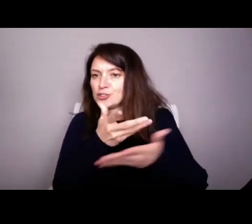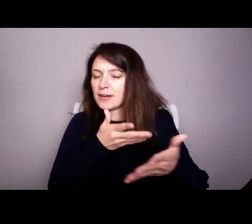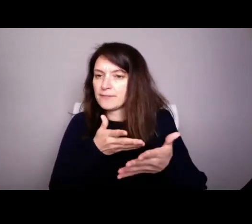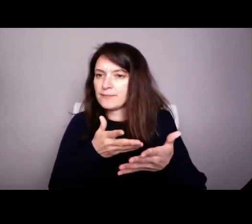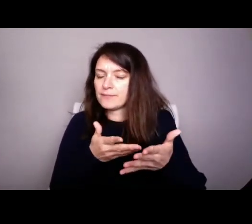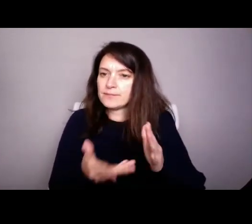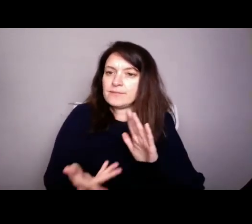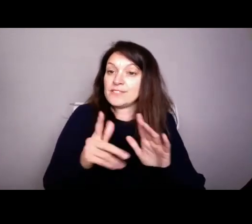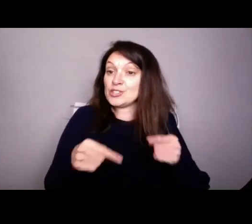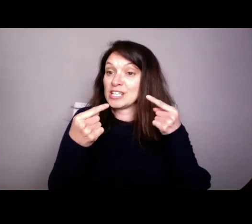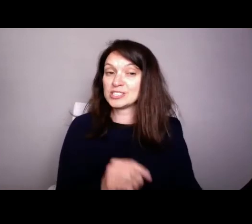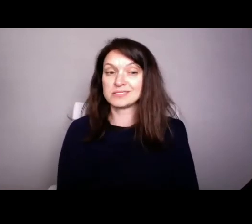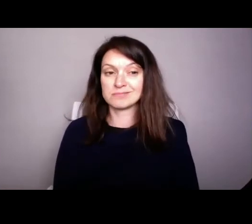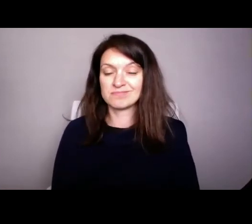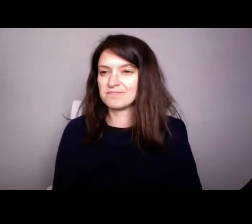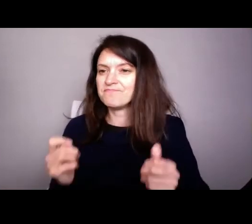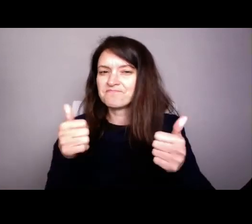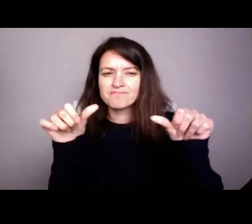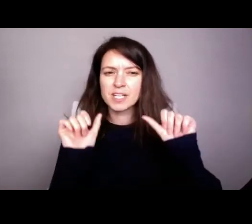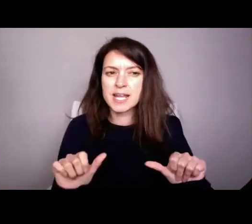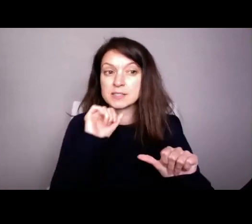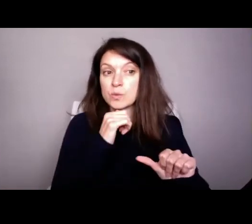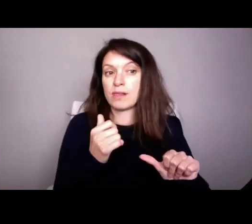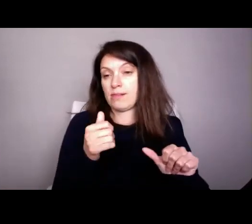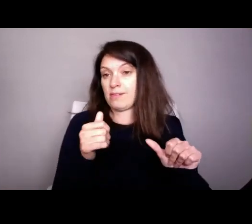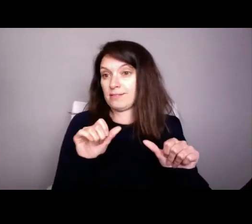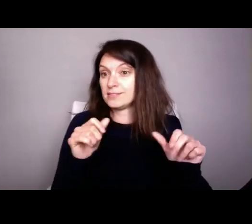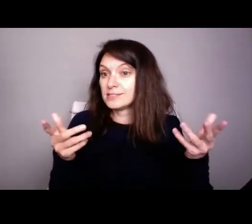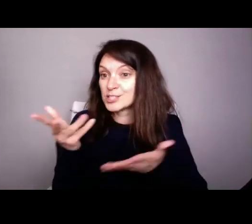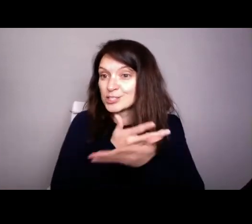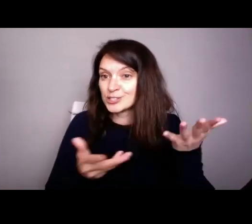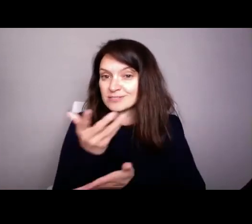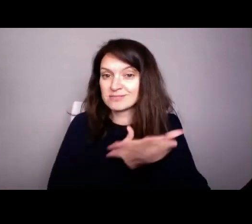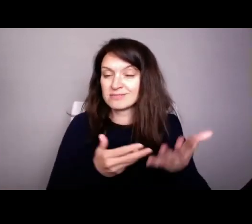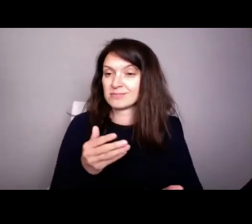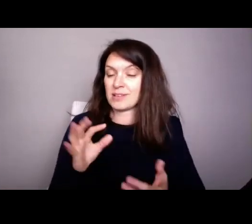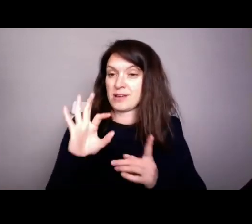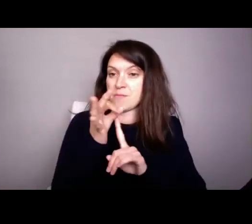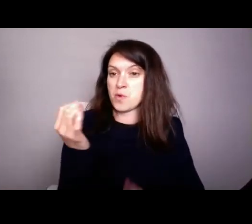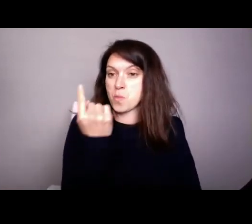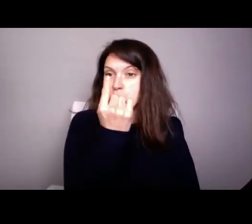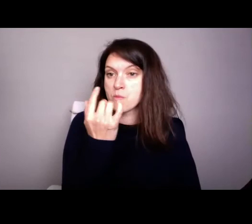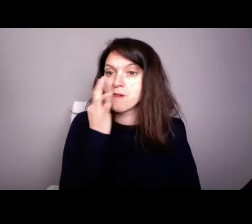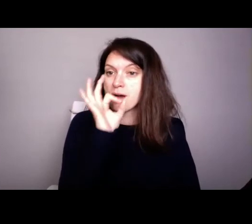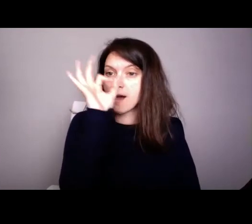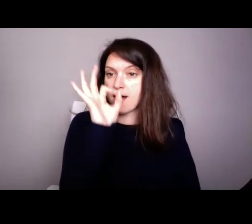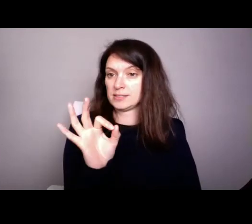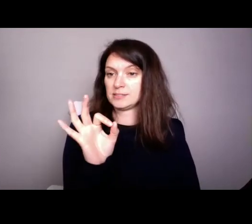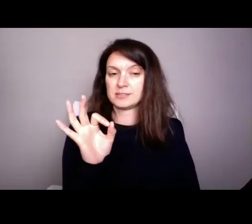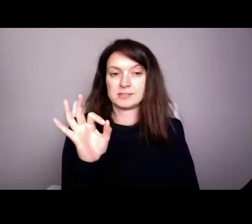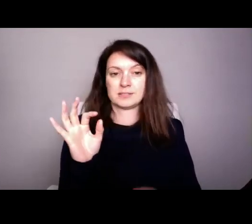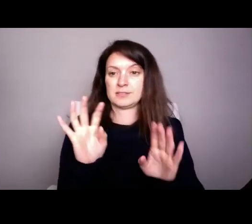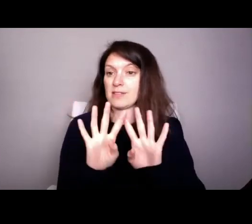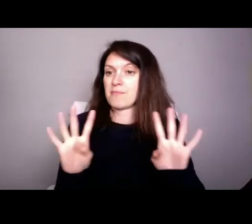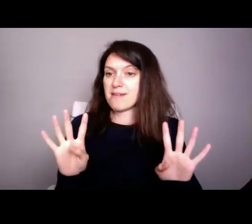So we're next going to move on to the discussion. So the first point we were going to look to ask the panel was, what do you think